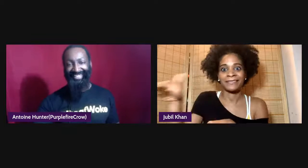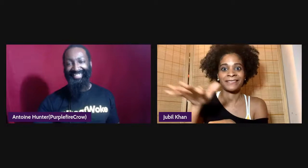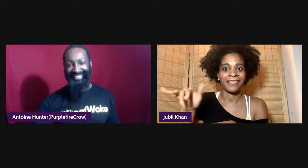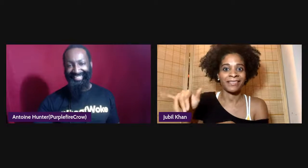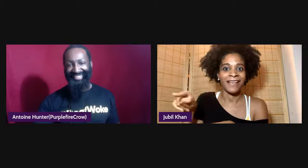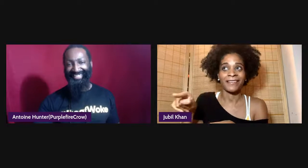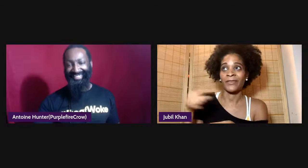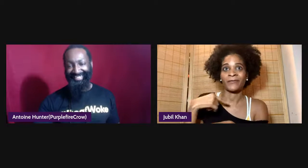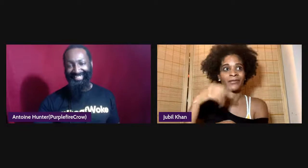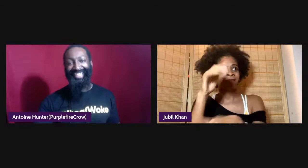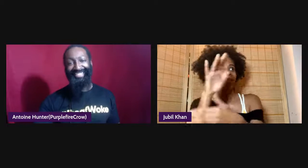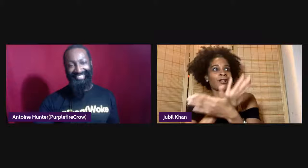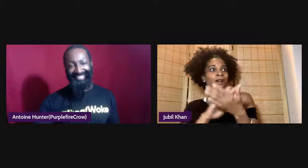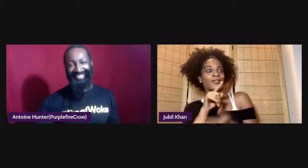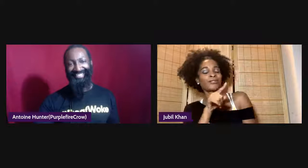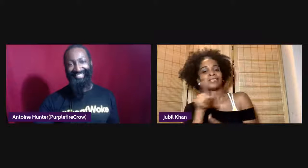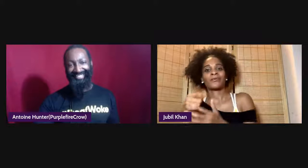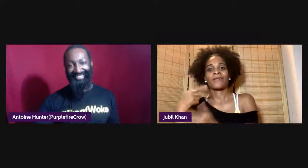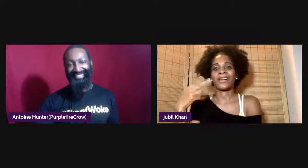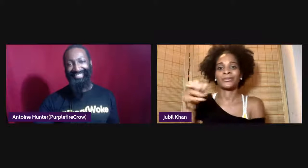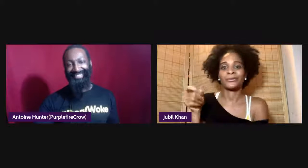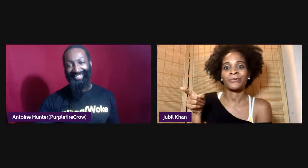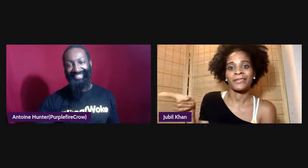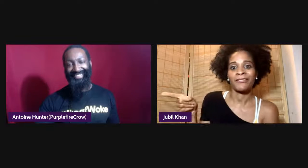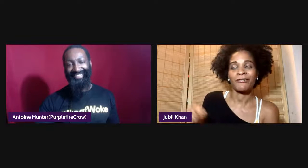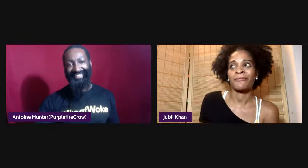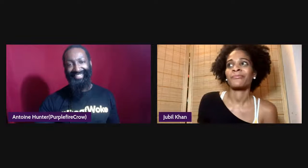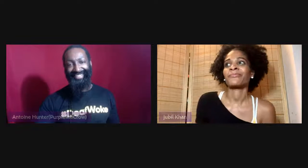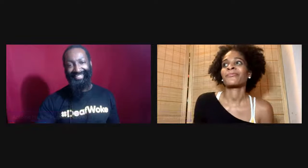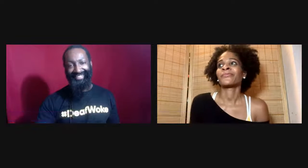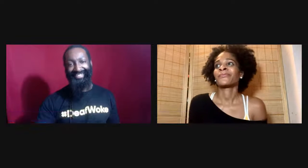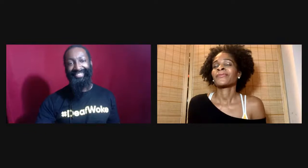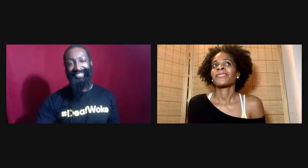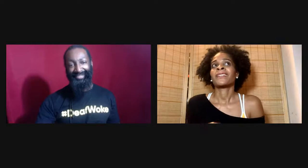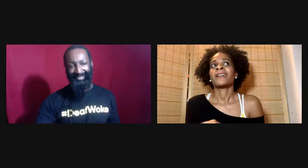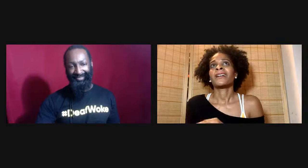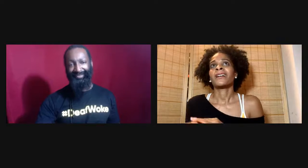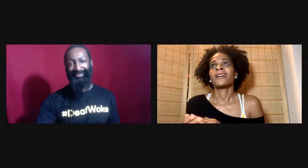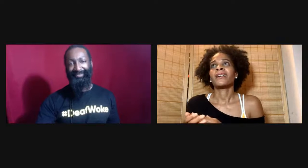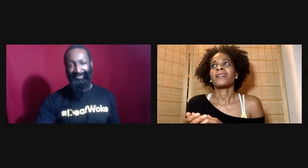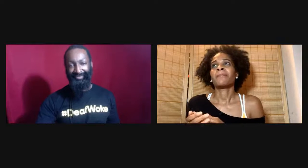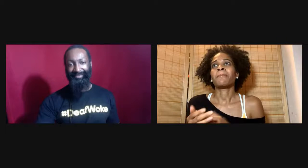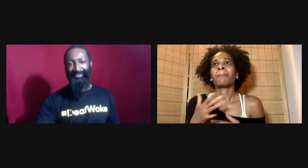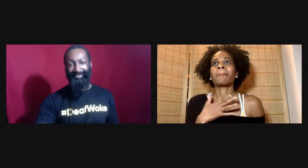It's on Gallaudet's campus, so it's very well known. And